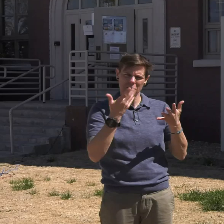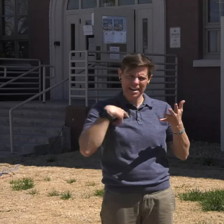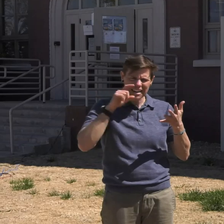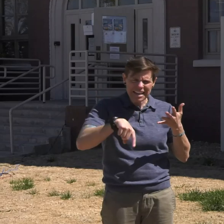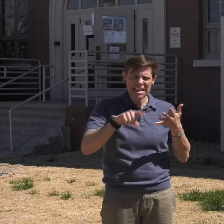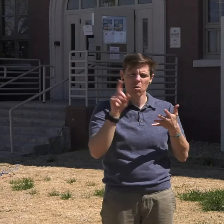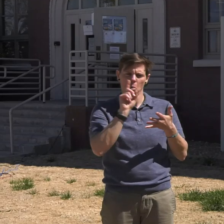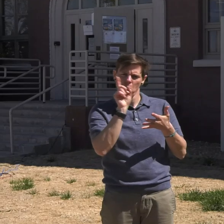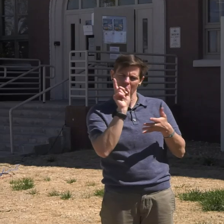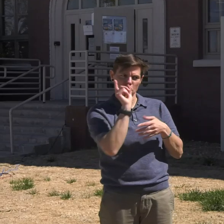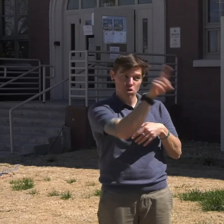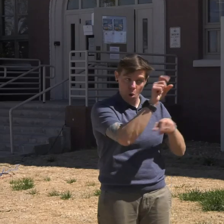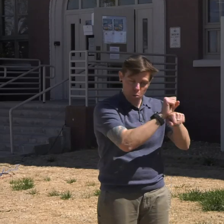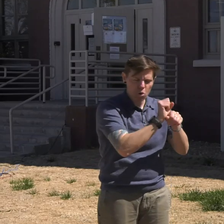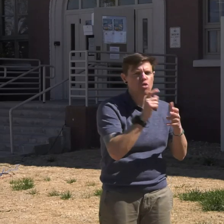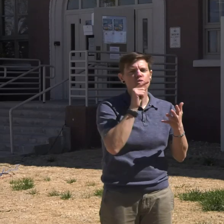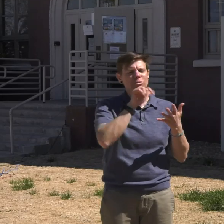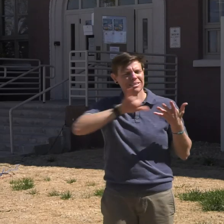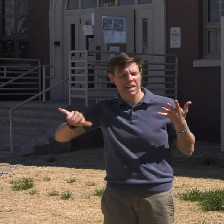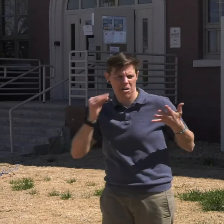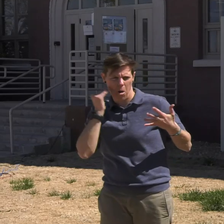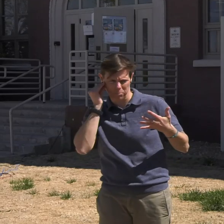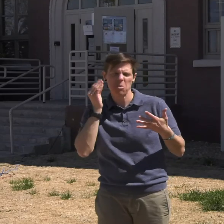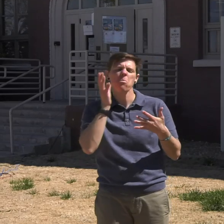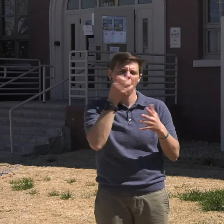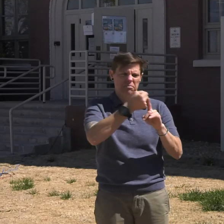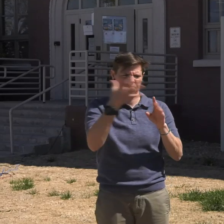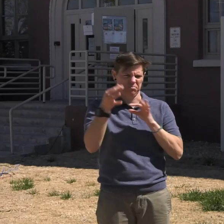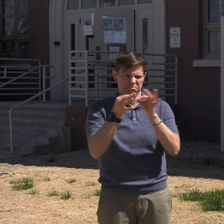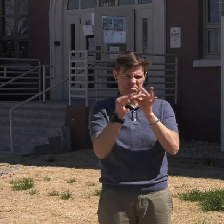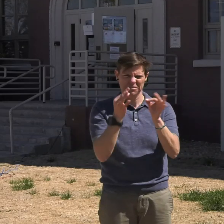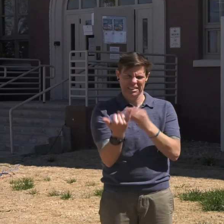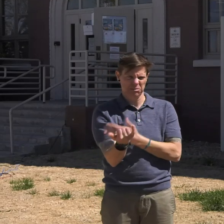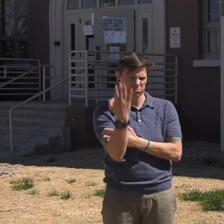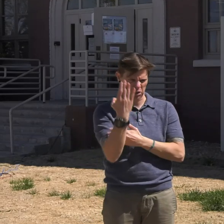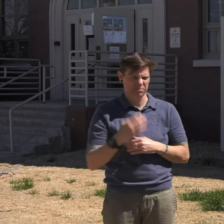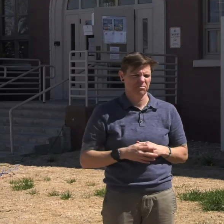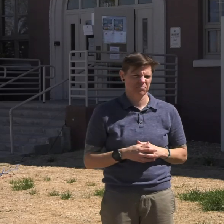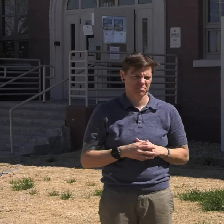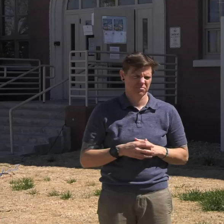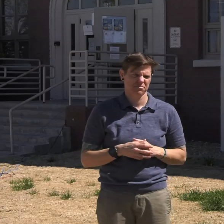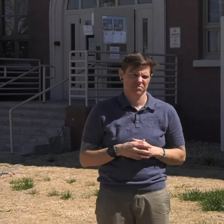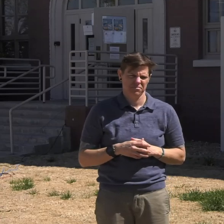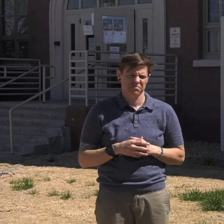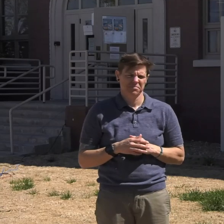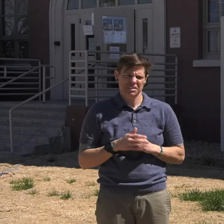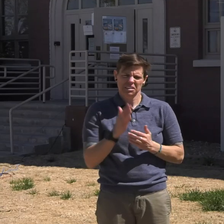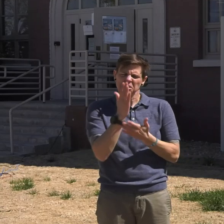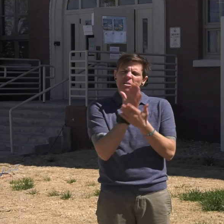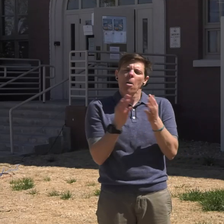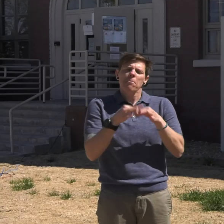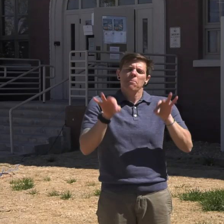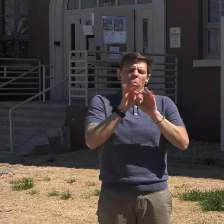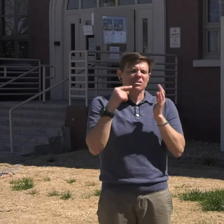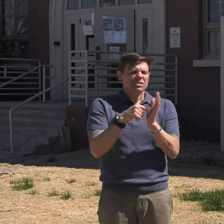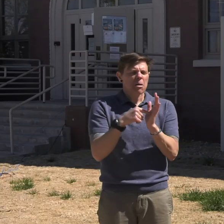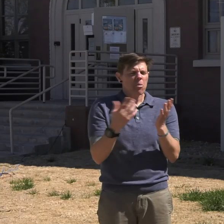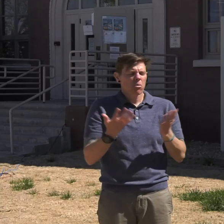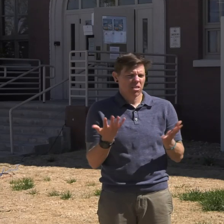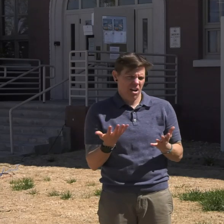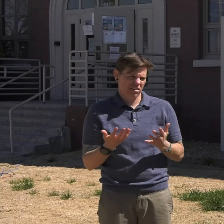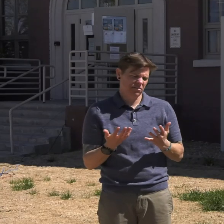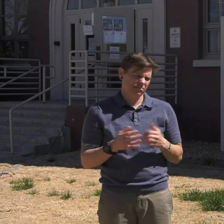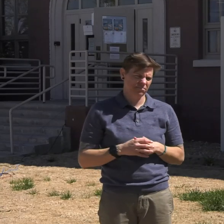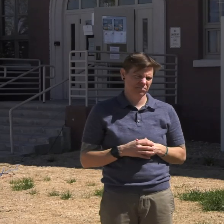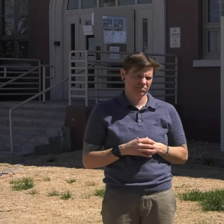who's not under this order. We outlined all of that this morning. I do want to mention there are some important examples that people don't think about, like someone